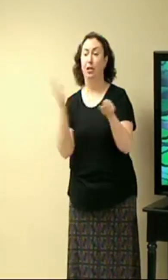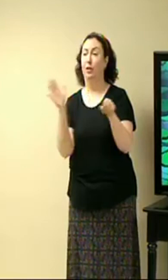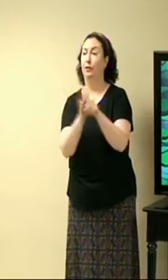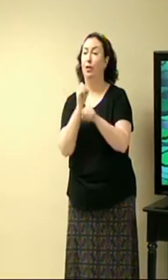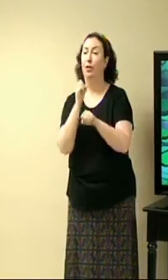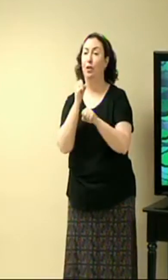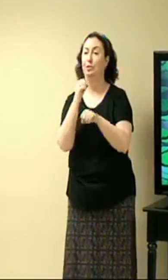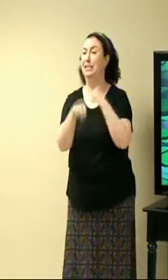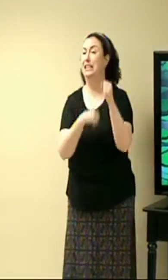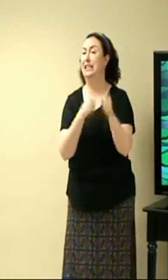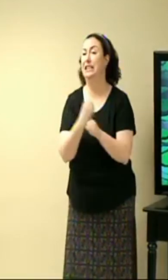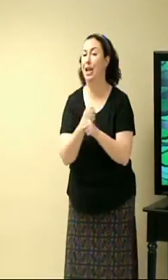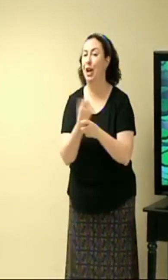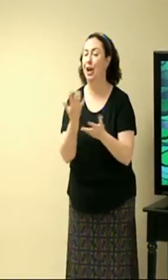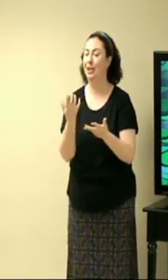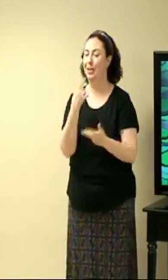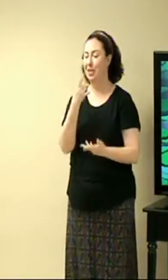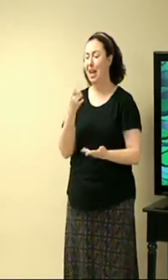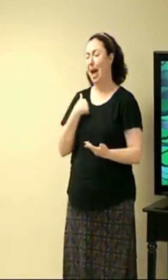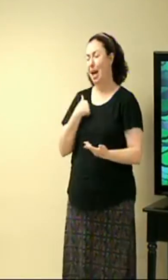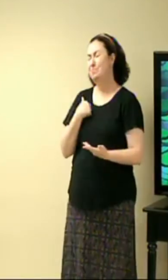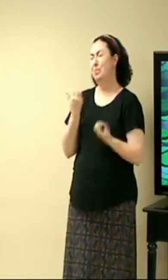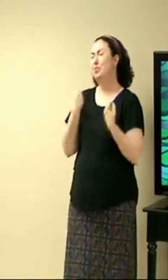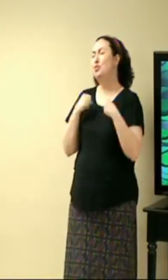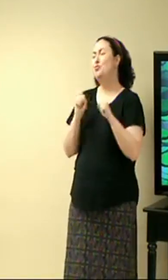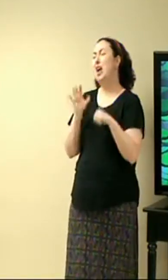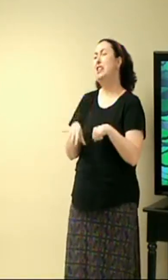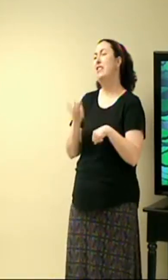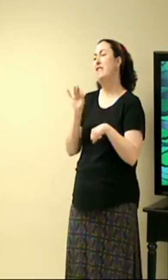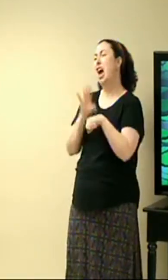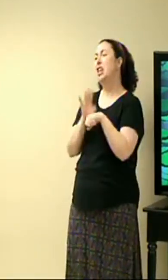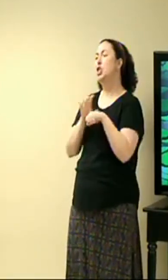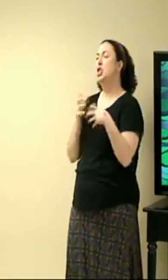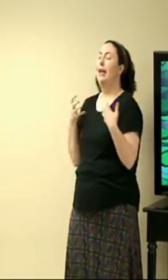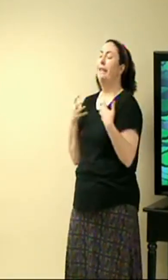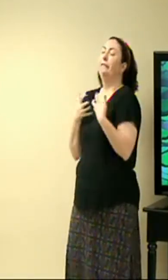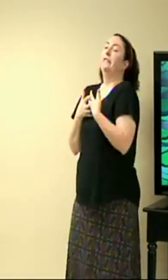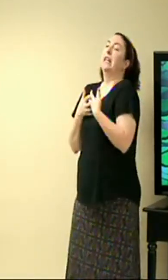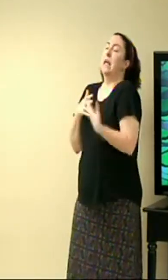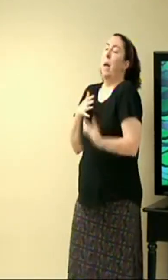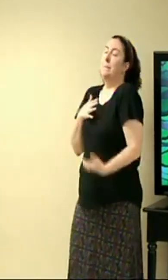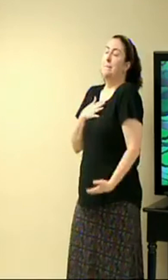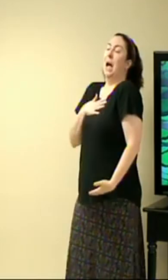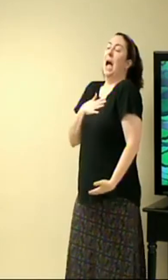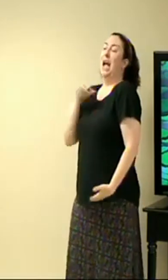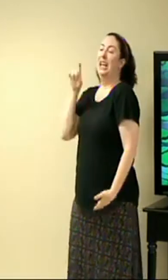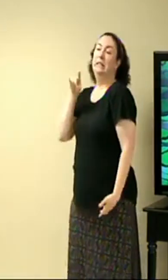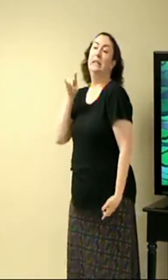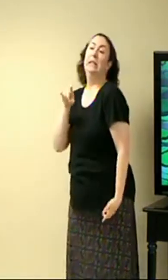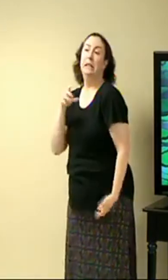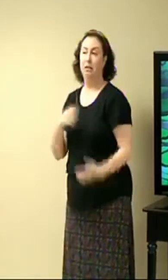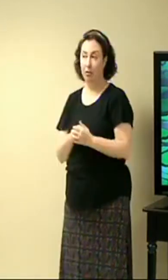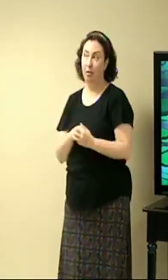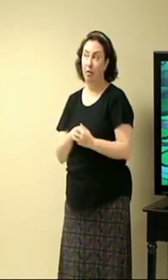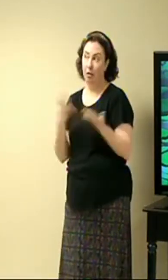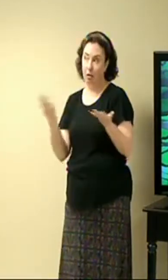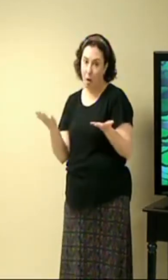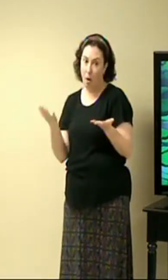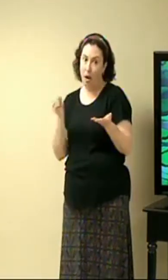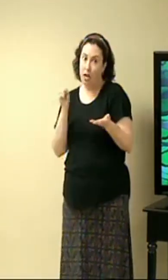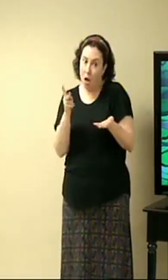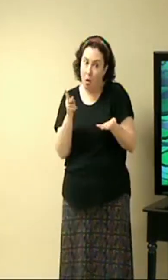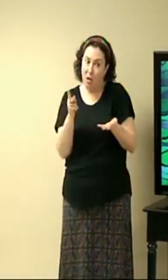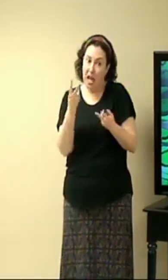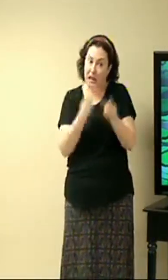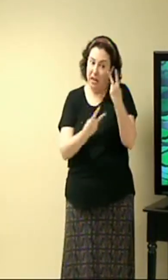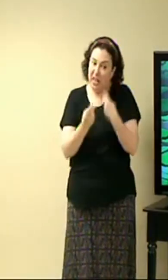trying to find a church that fits me, a church that fits my needs. Now, part of that's okay. You should maybe visit two or three